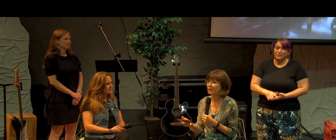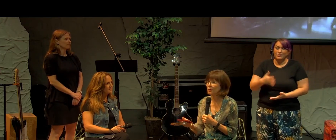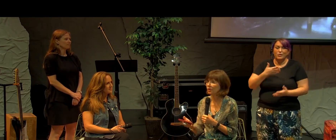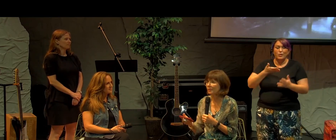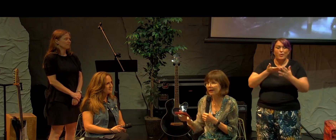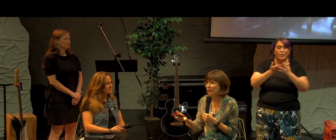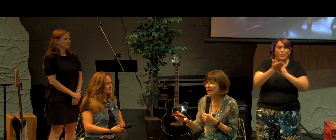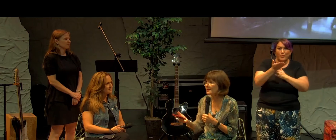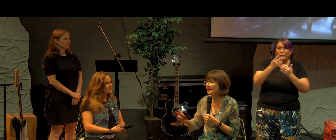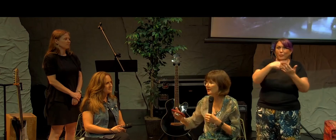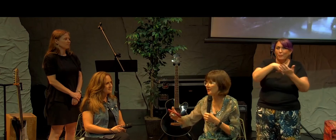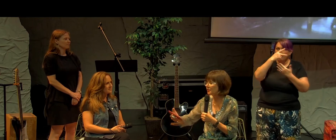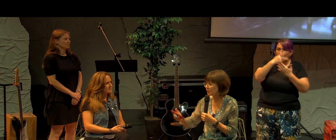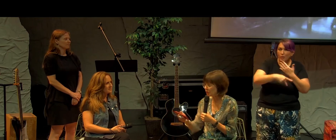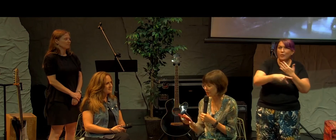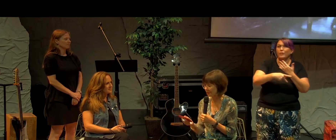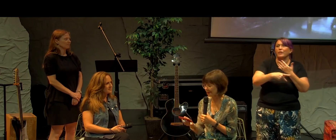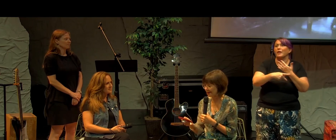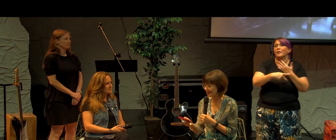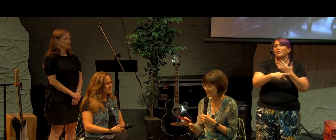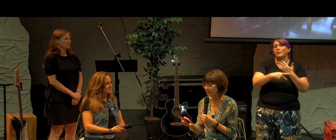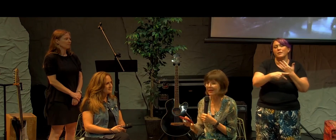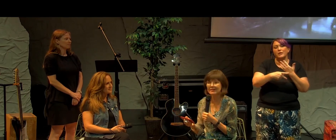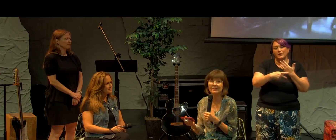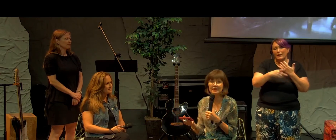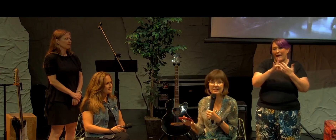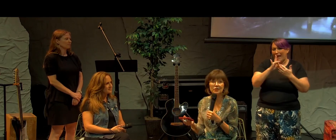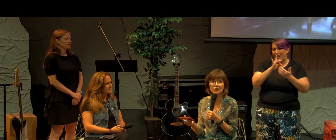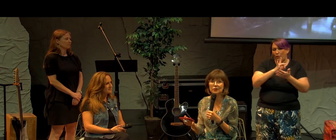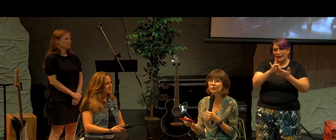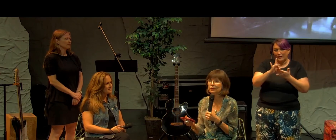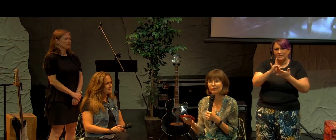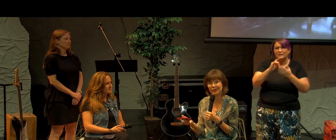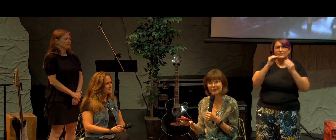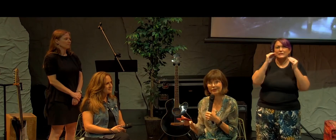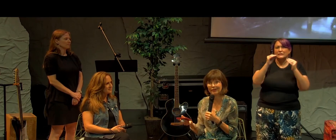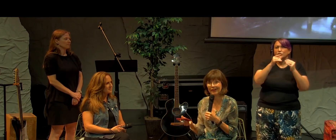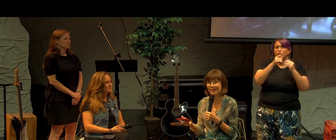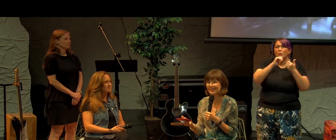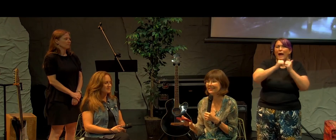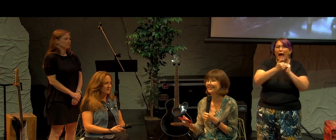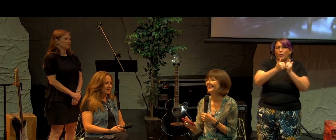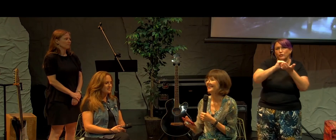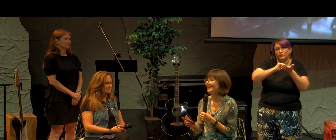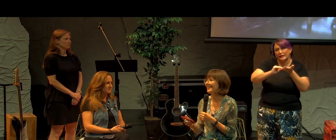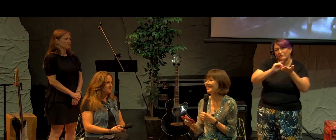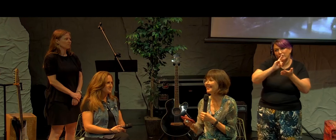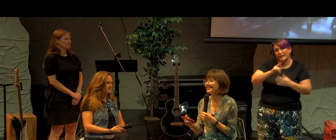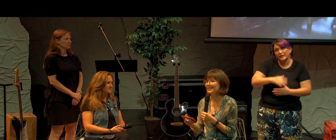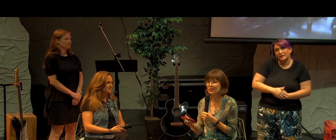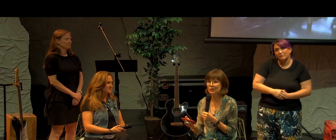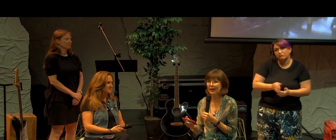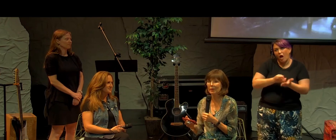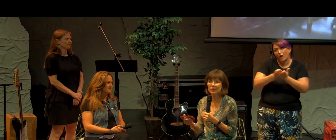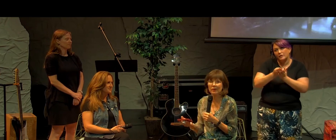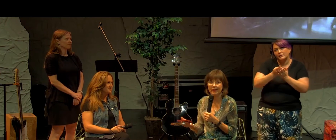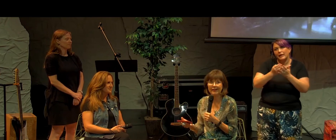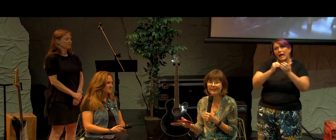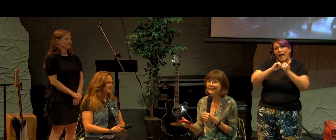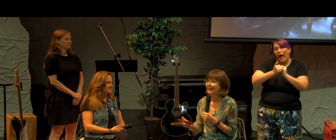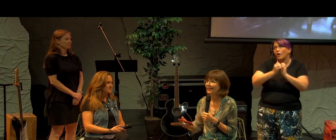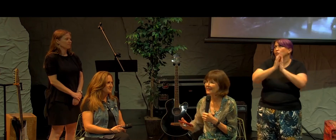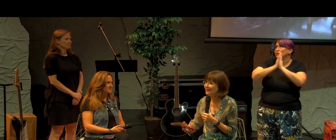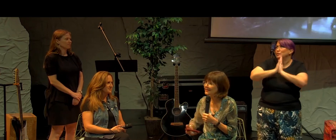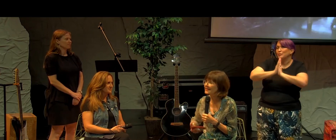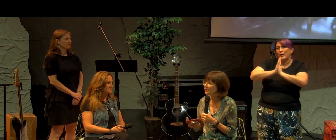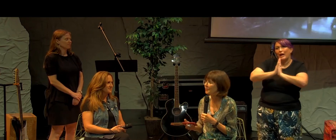recovery program, 8 weeks in a little group. It basically teaches you to forgive, honestly, and teaches you how to pray,